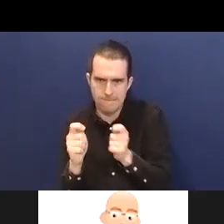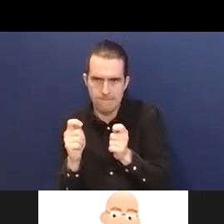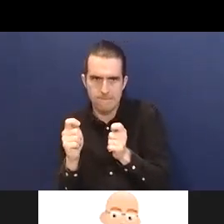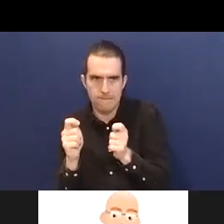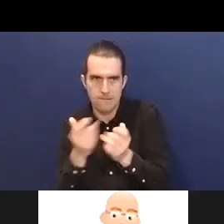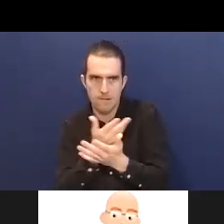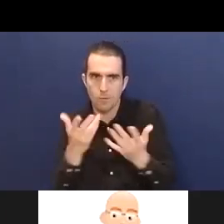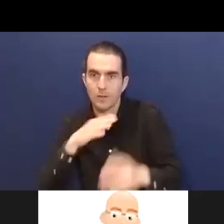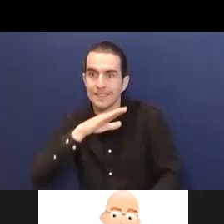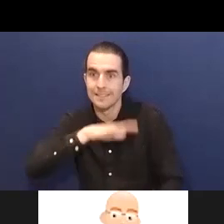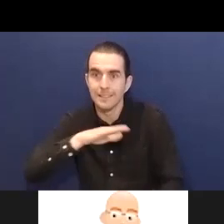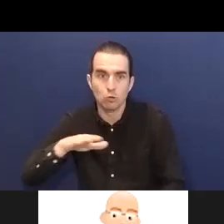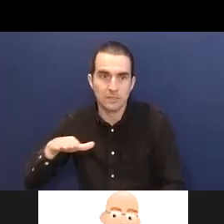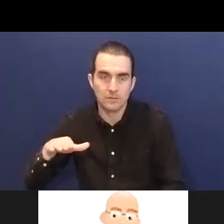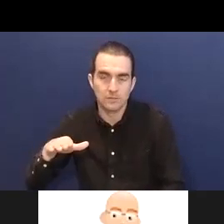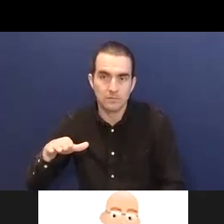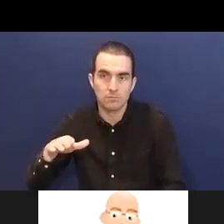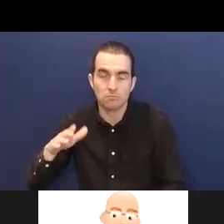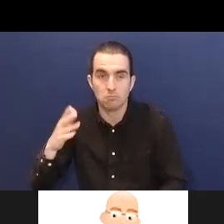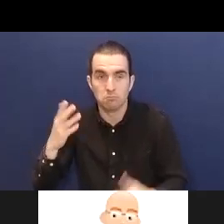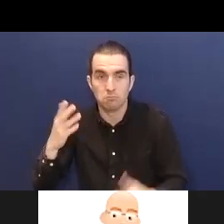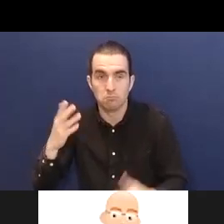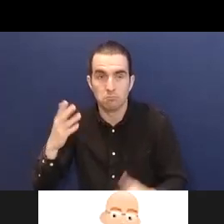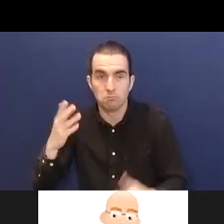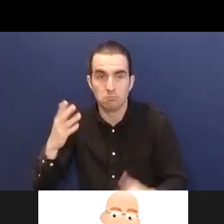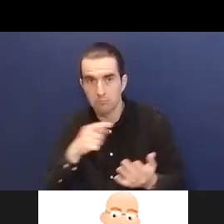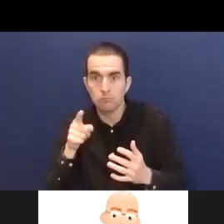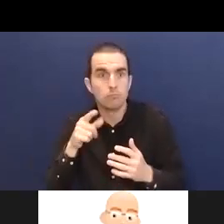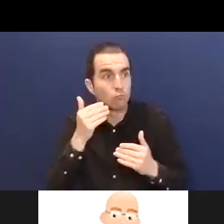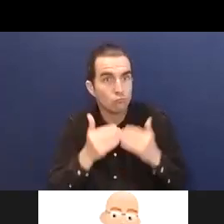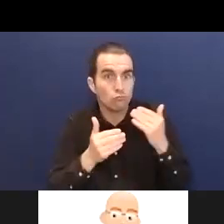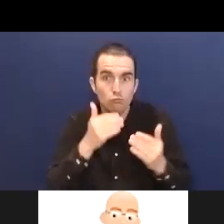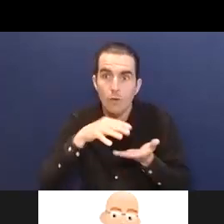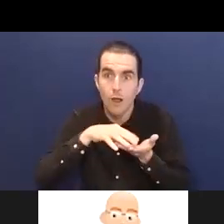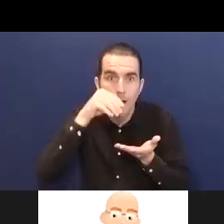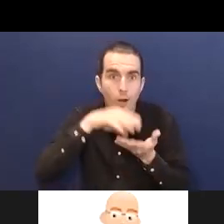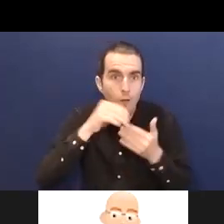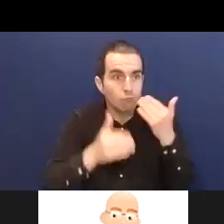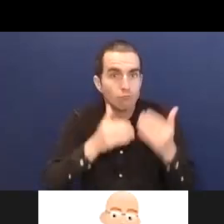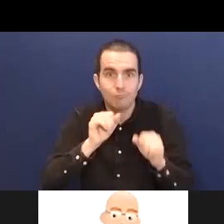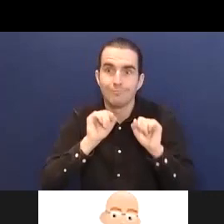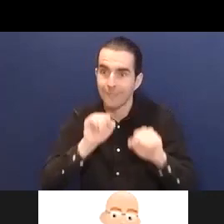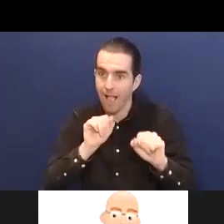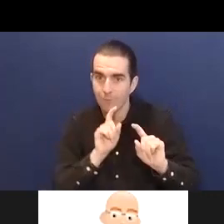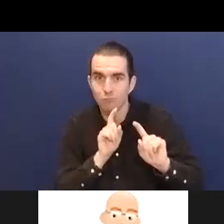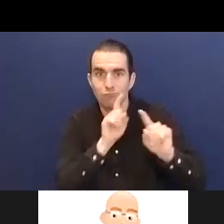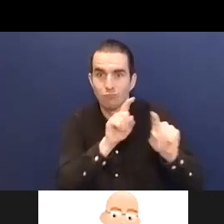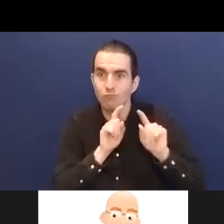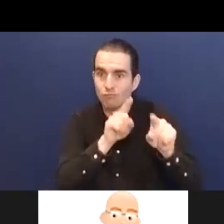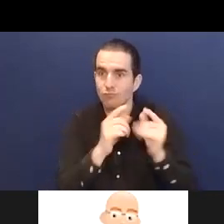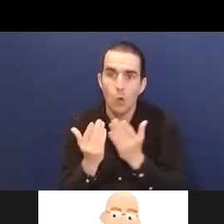are previously unable to go to school because of